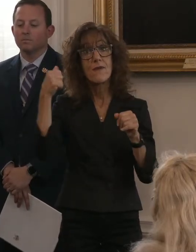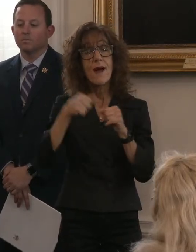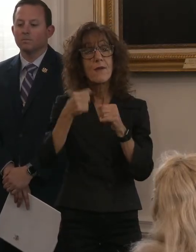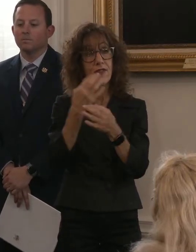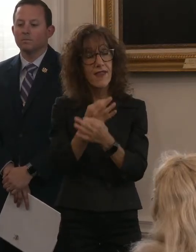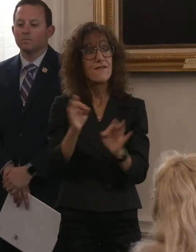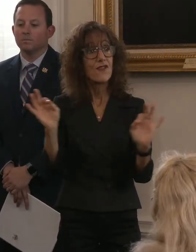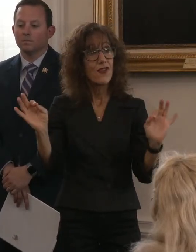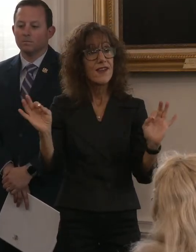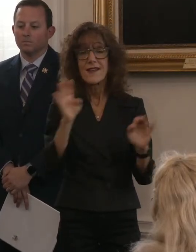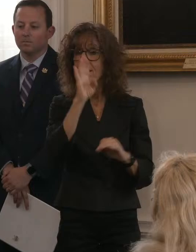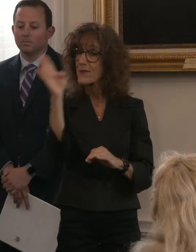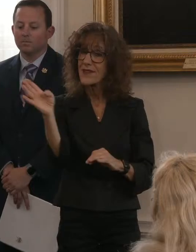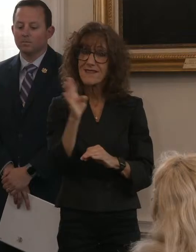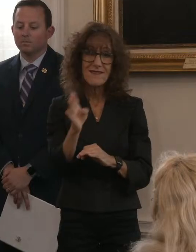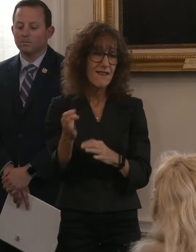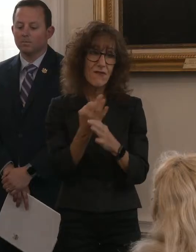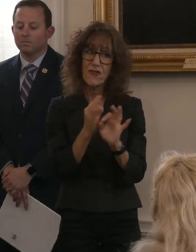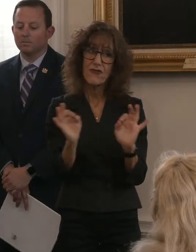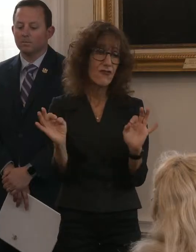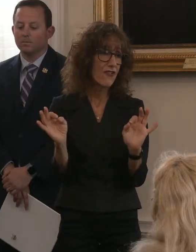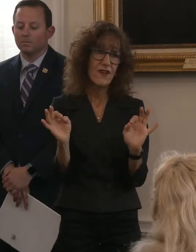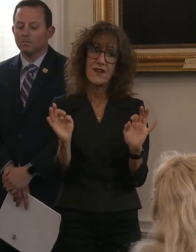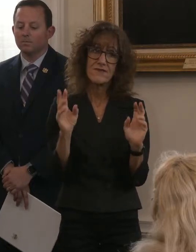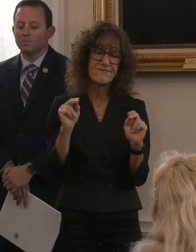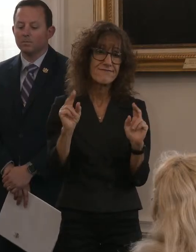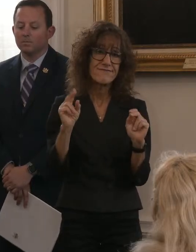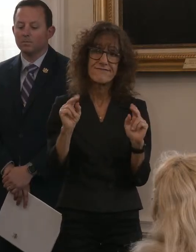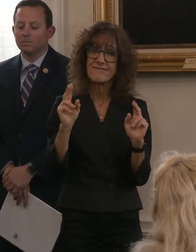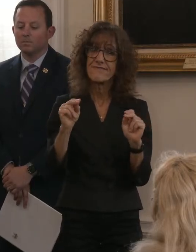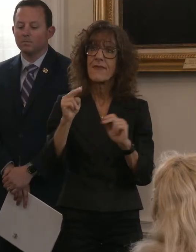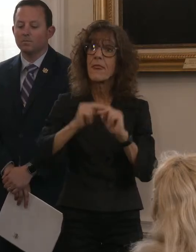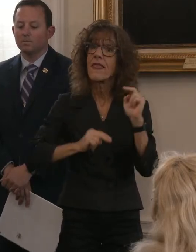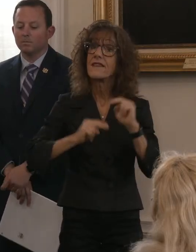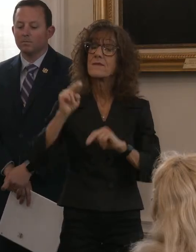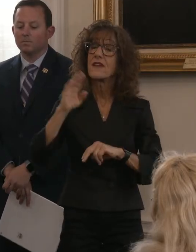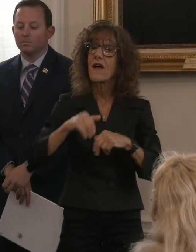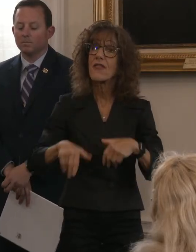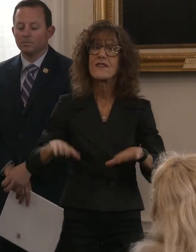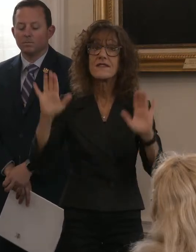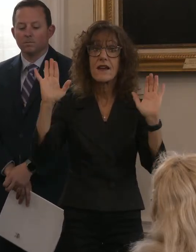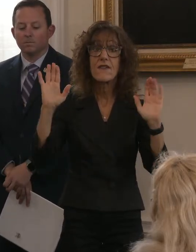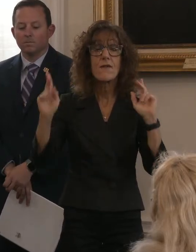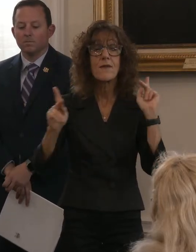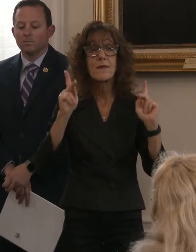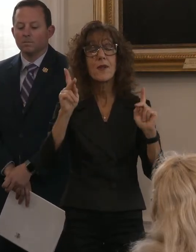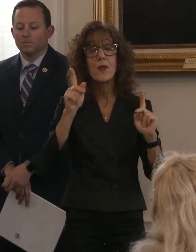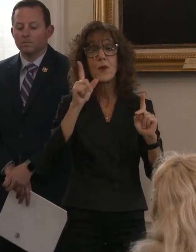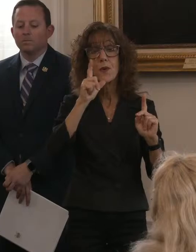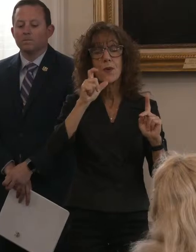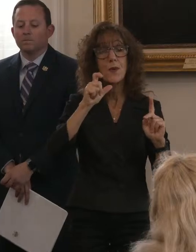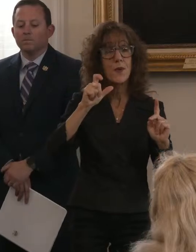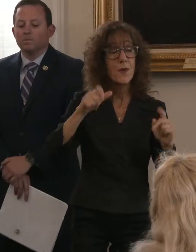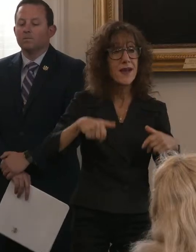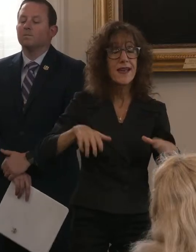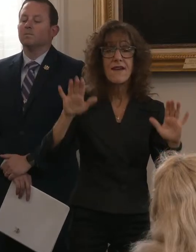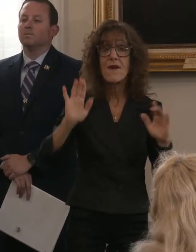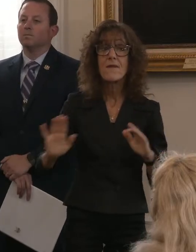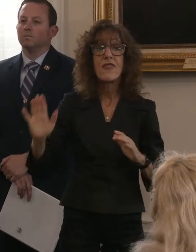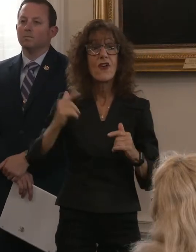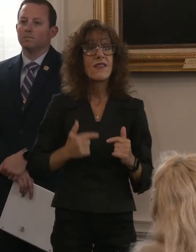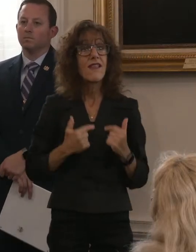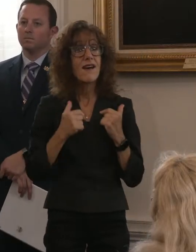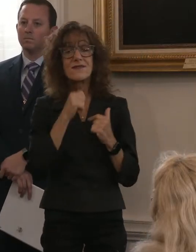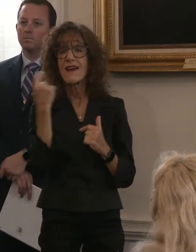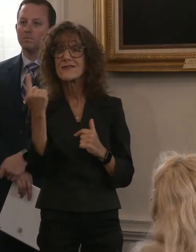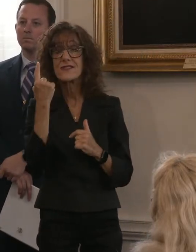freedom is never free. It's built on the sacrifices of those who gave everything, not just for